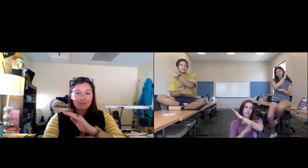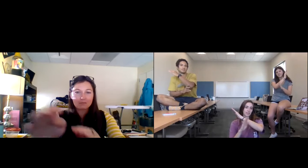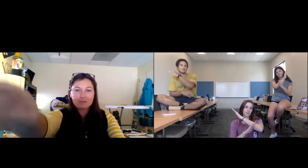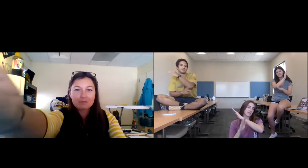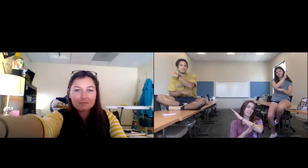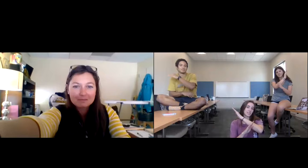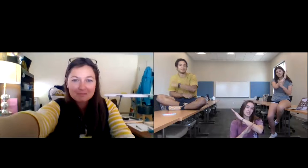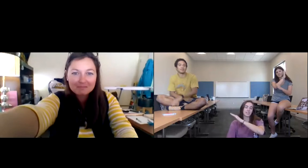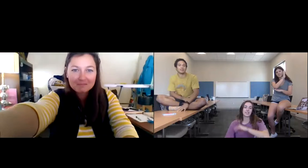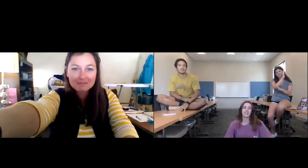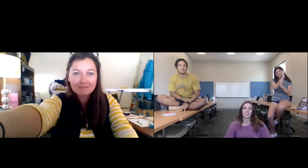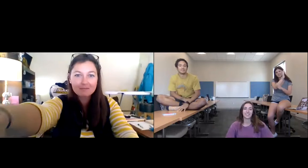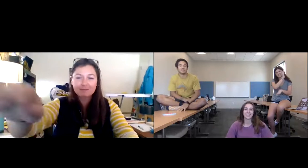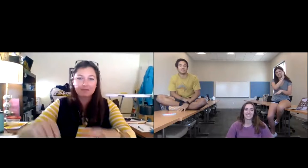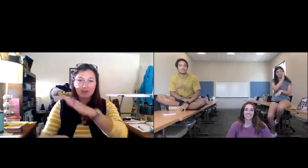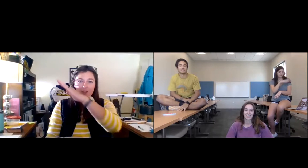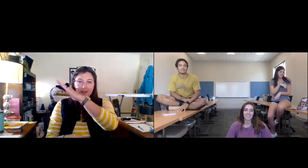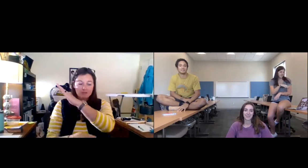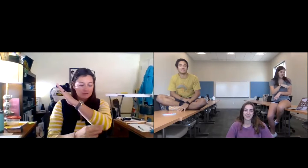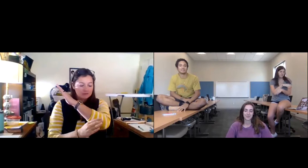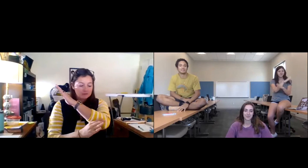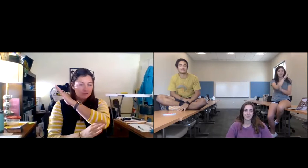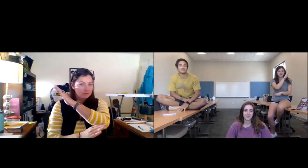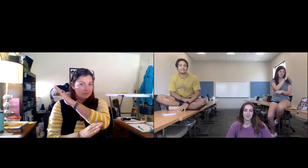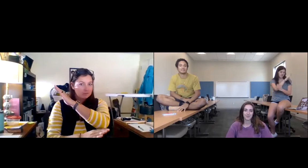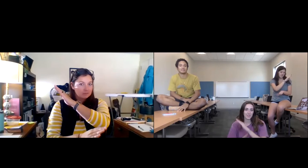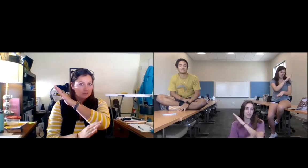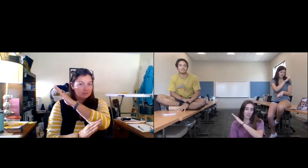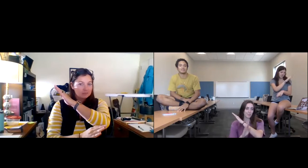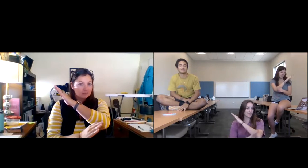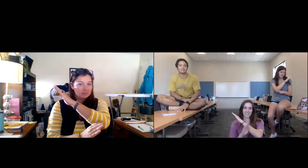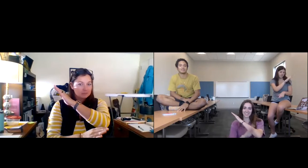of leaves. Yeah. So fall, perfect. Yeah.